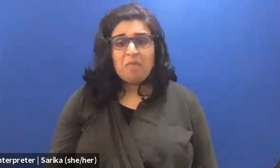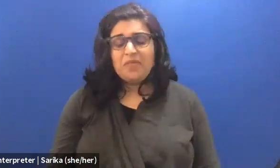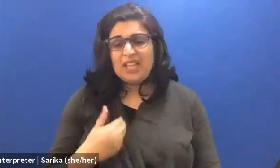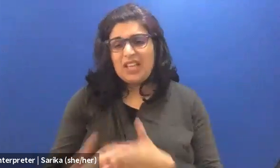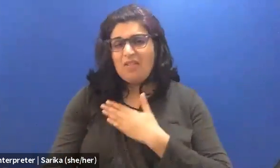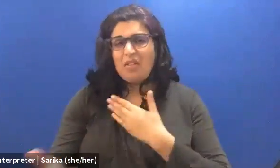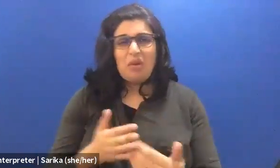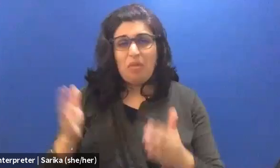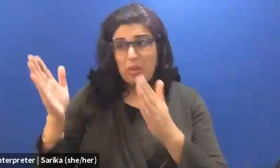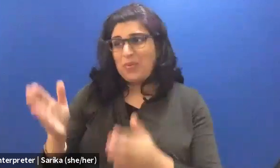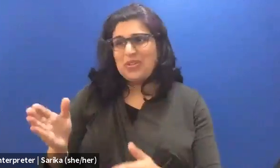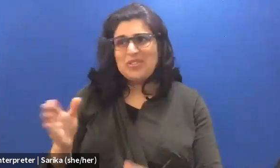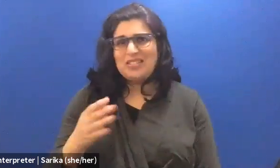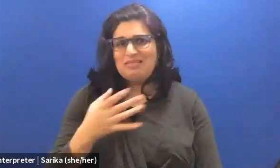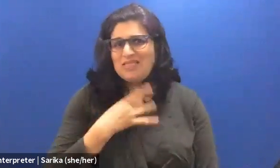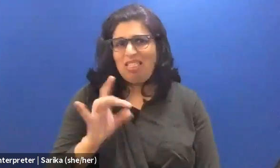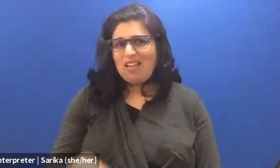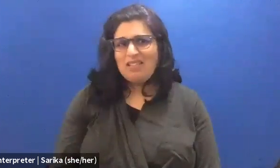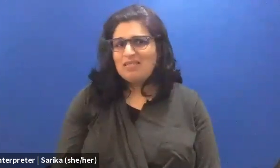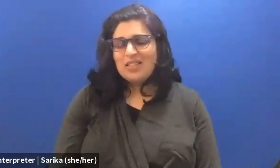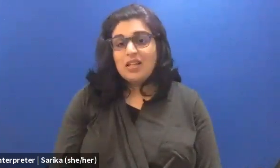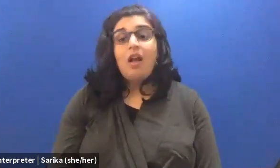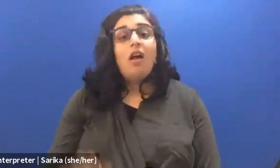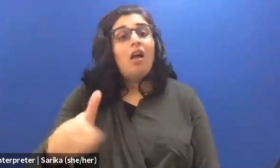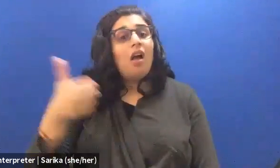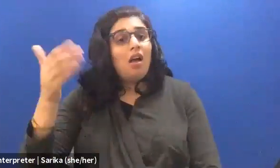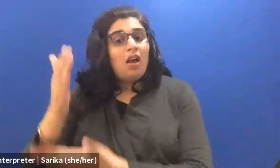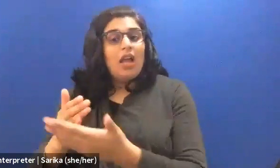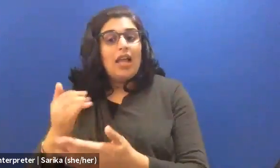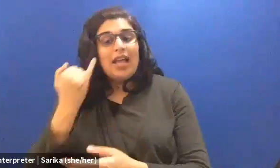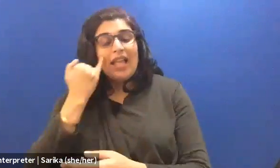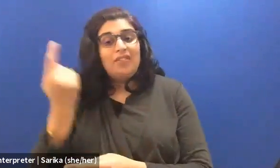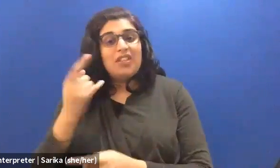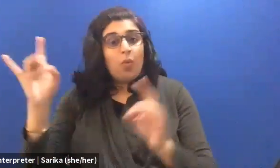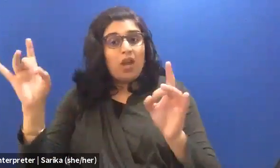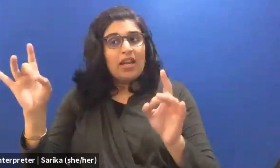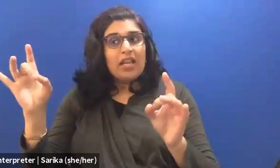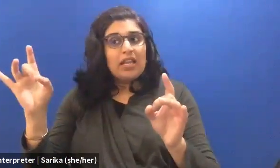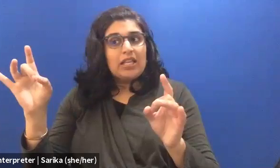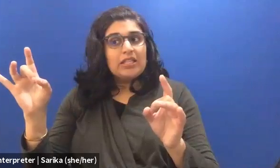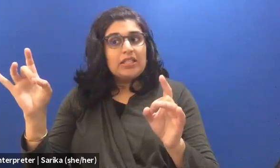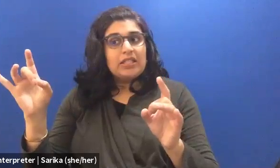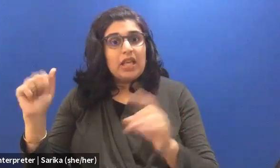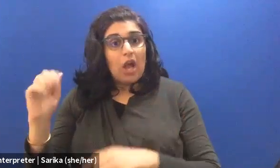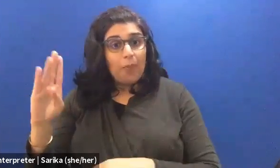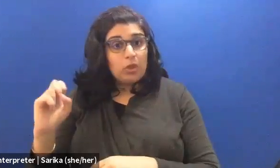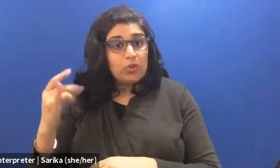it. And there is the other part, when somebody is abusing their children, sometimes it